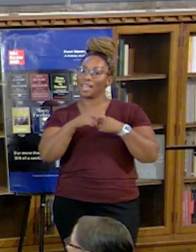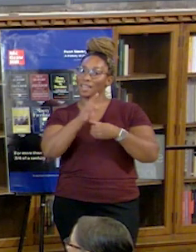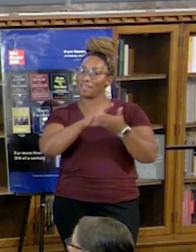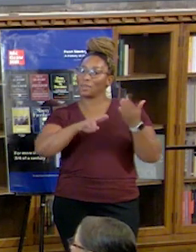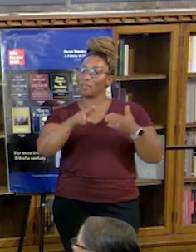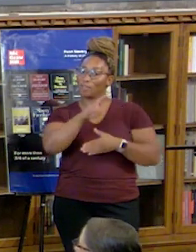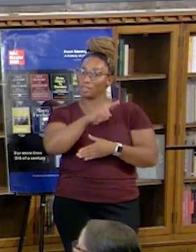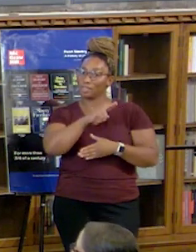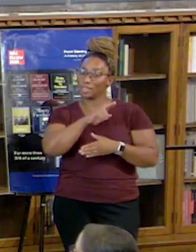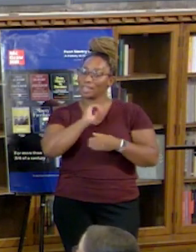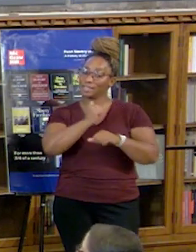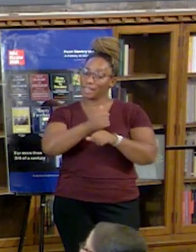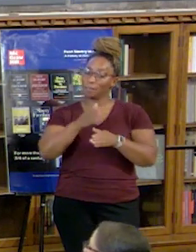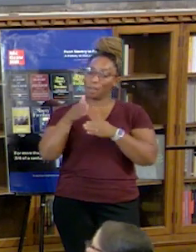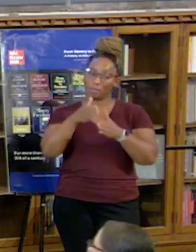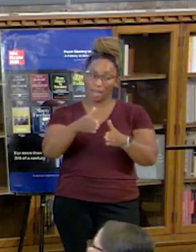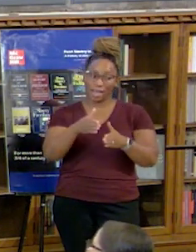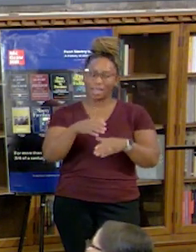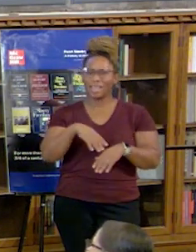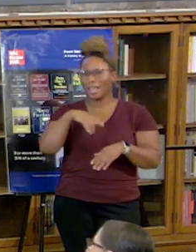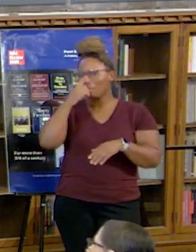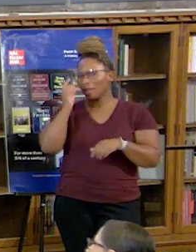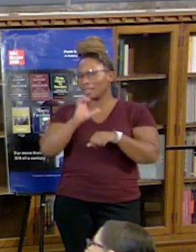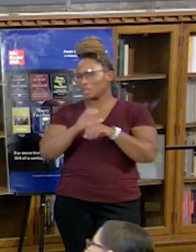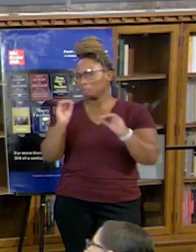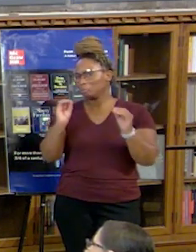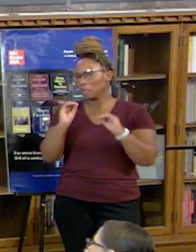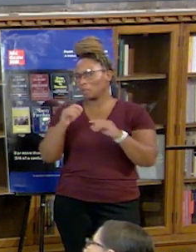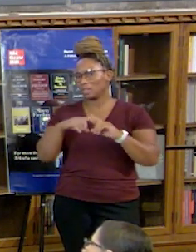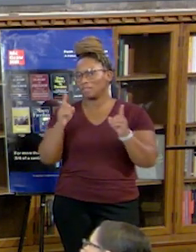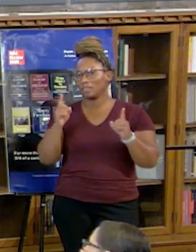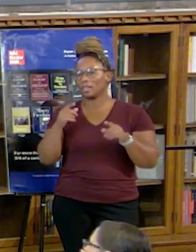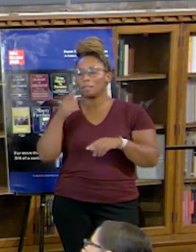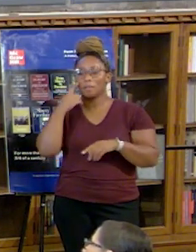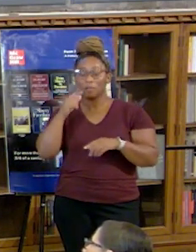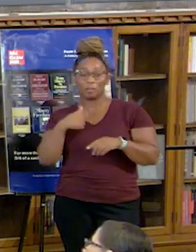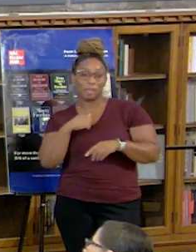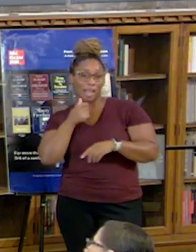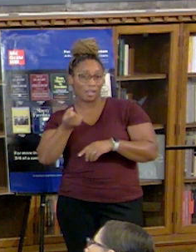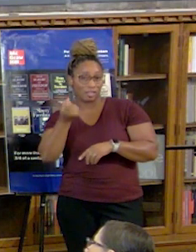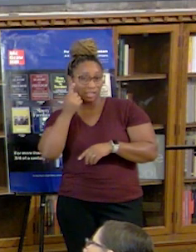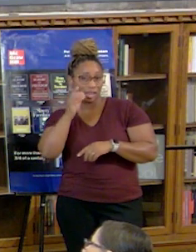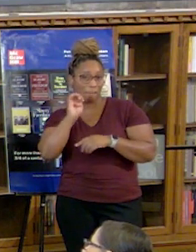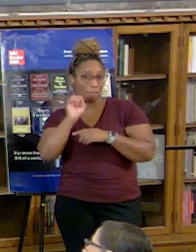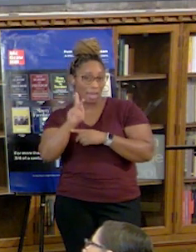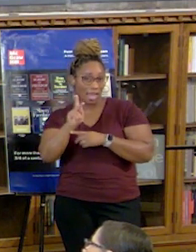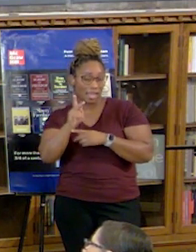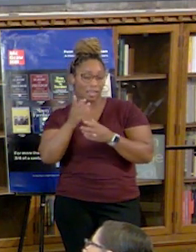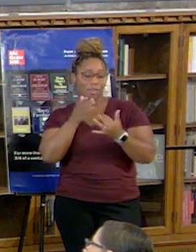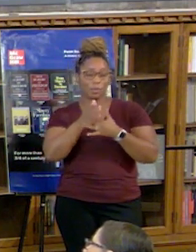with and black church differ and so for me I understand